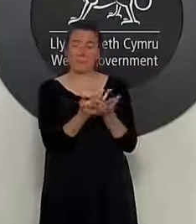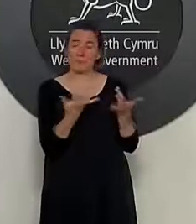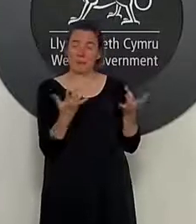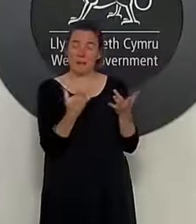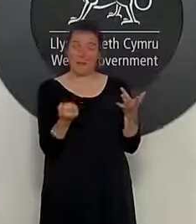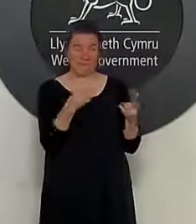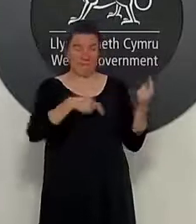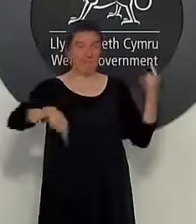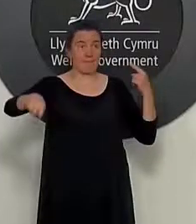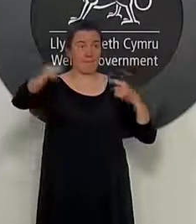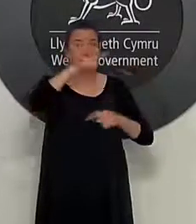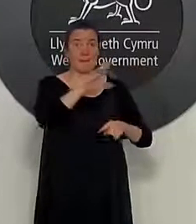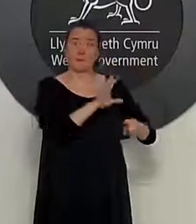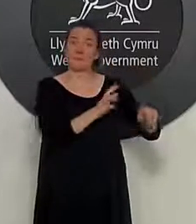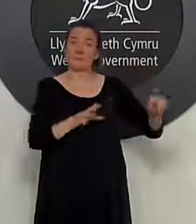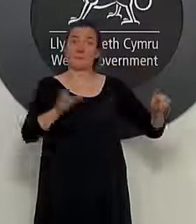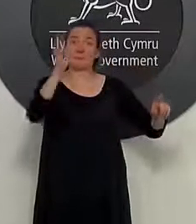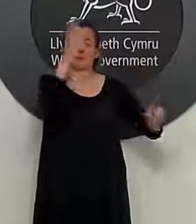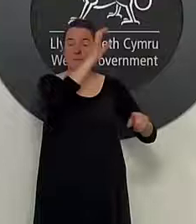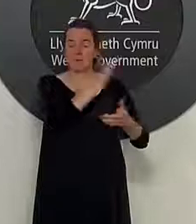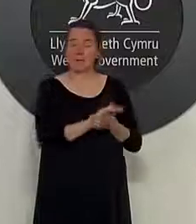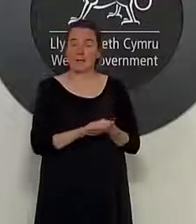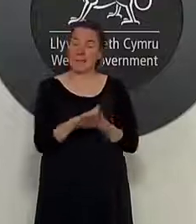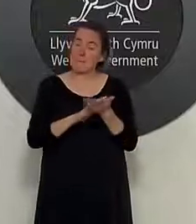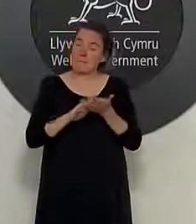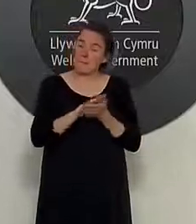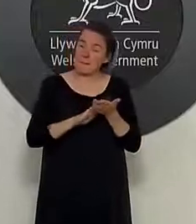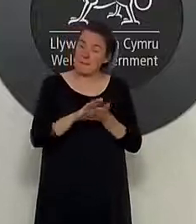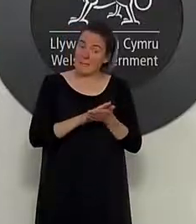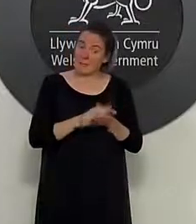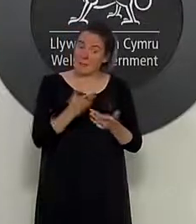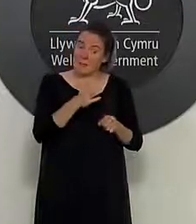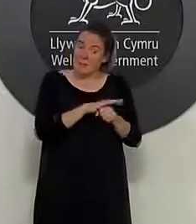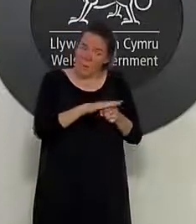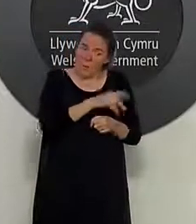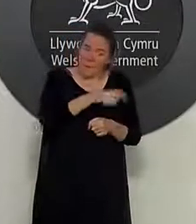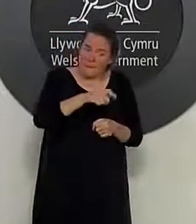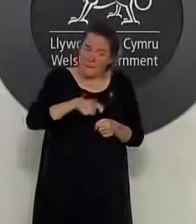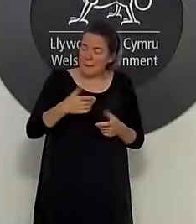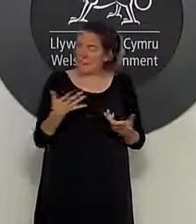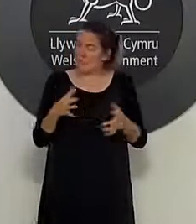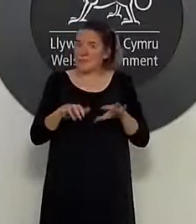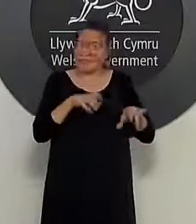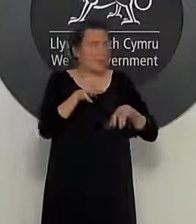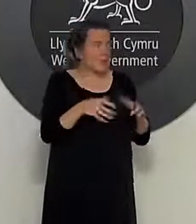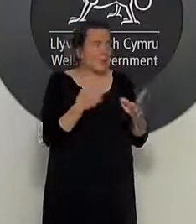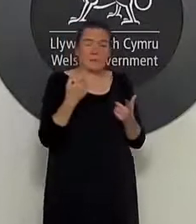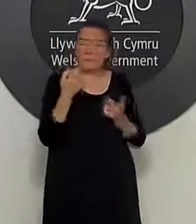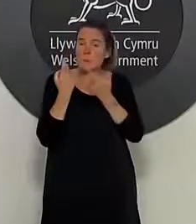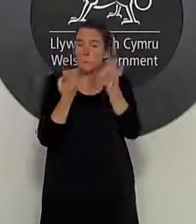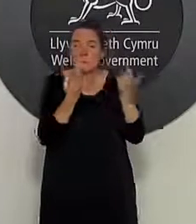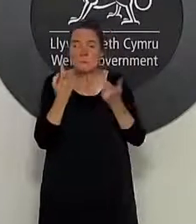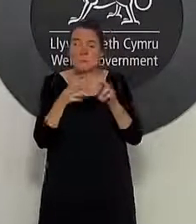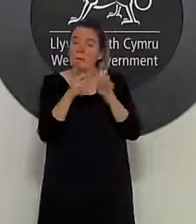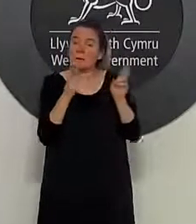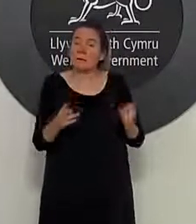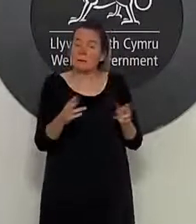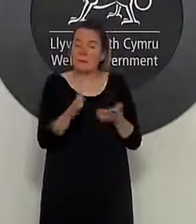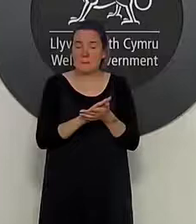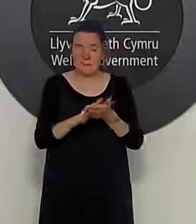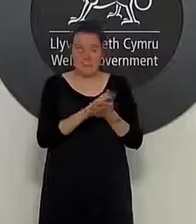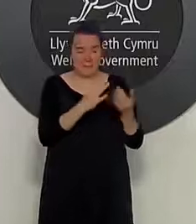can produce pressure on the availability of housing for local people, creating challenges for the sustainability of